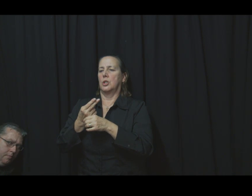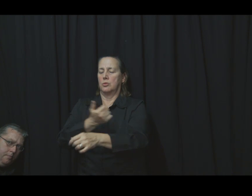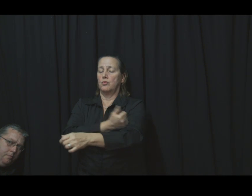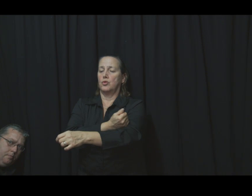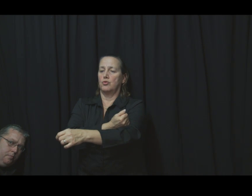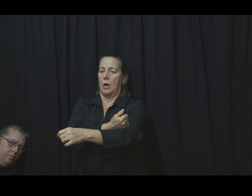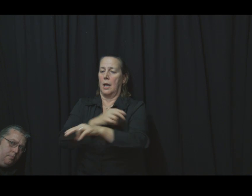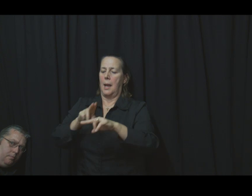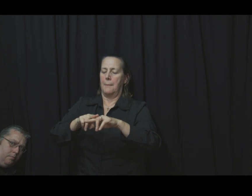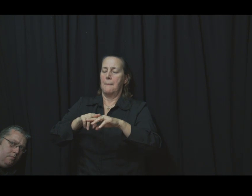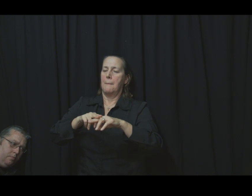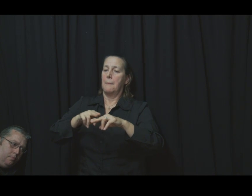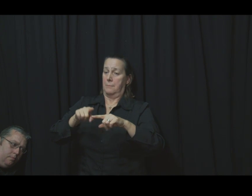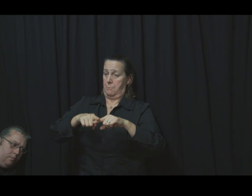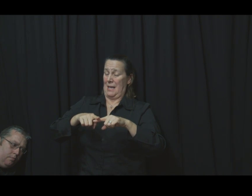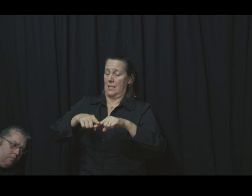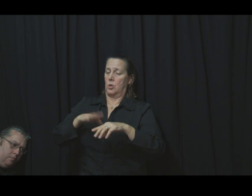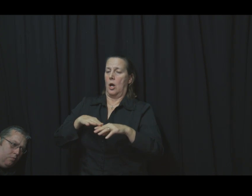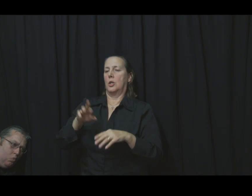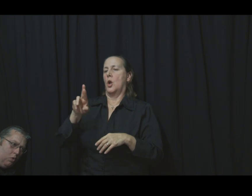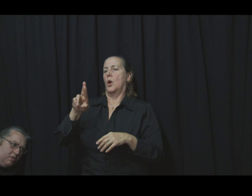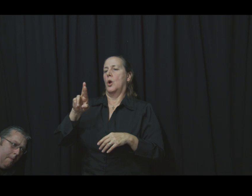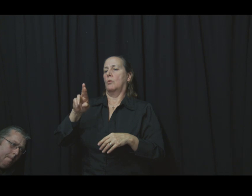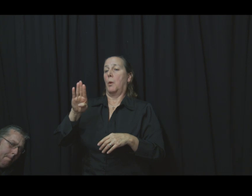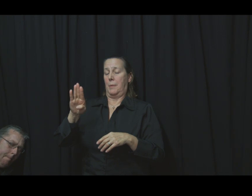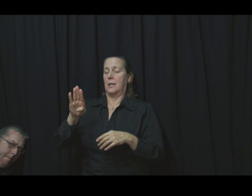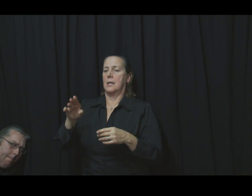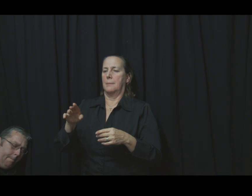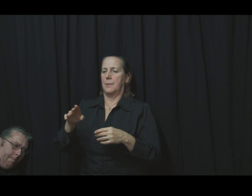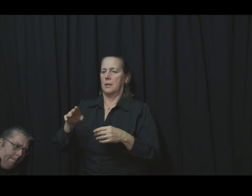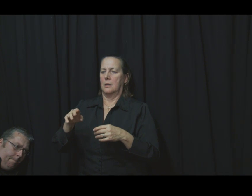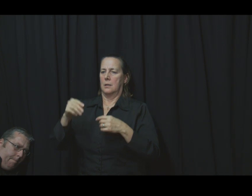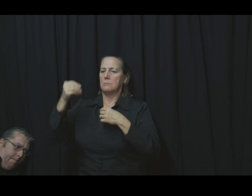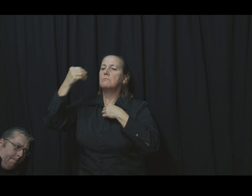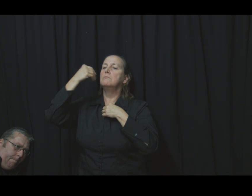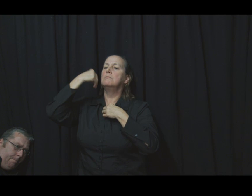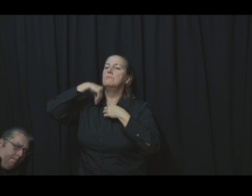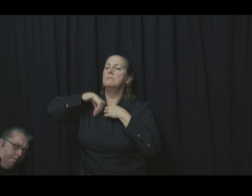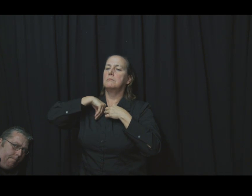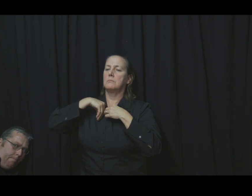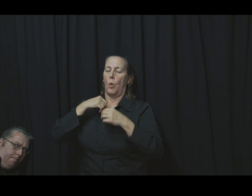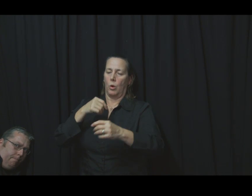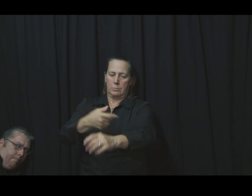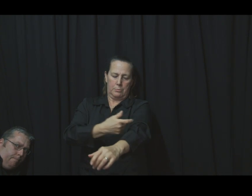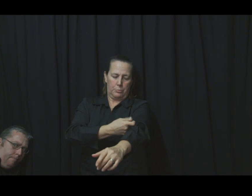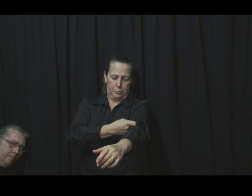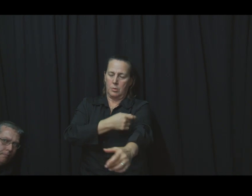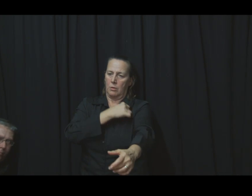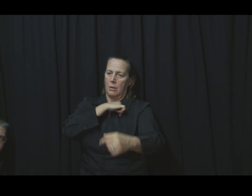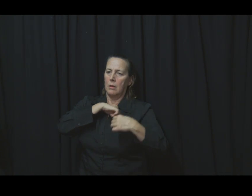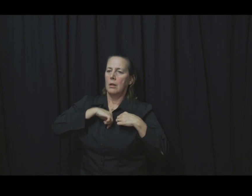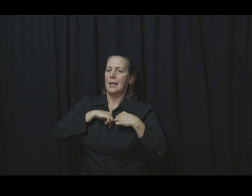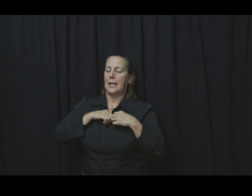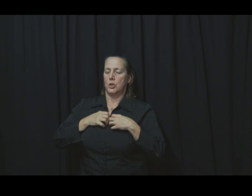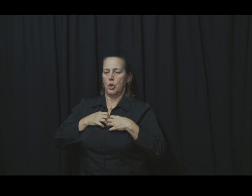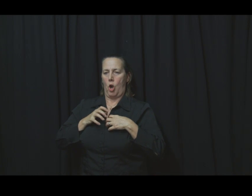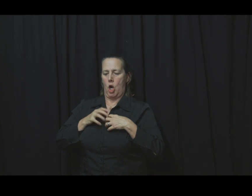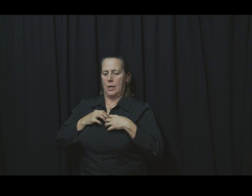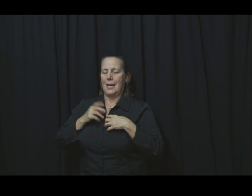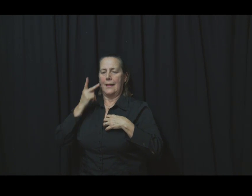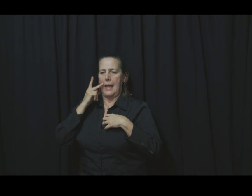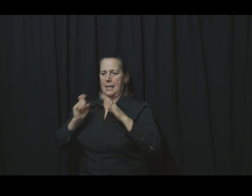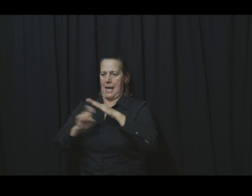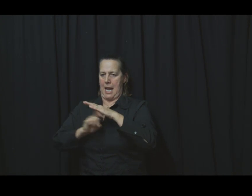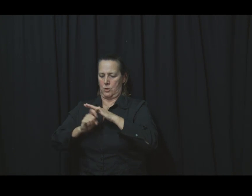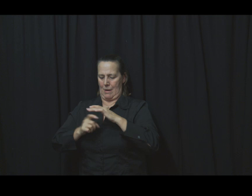rubidium to look at the inside of your heart without cutting you open. Now, my Kentucky friends, I